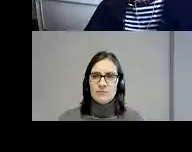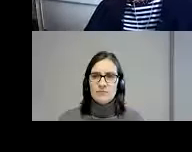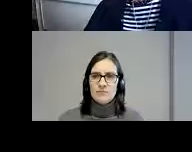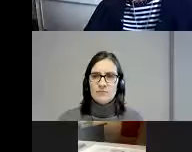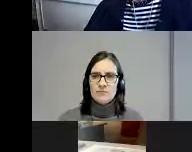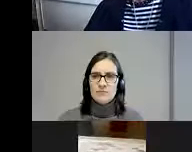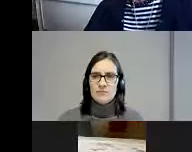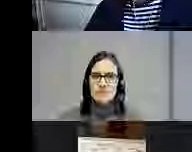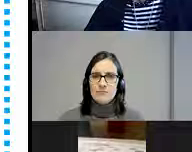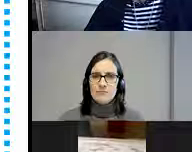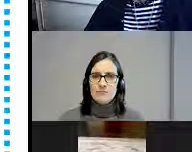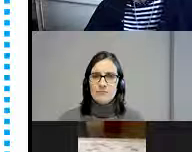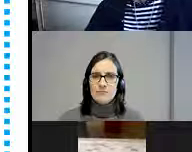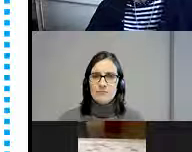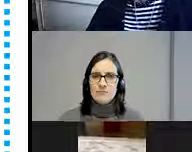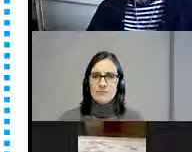disabilities.